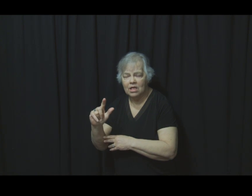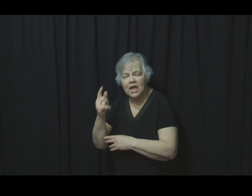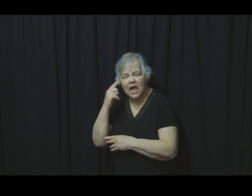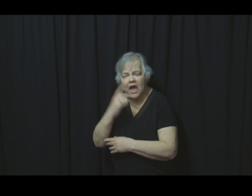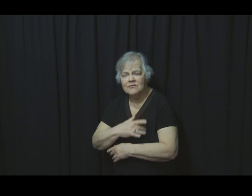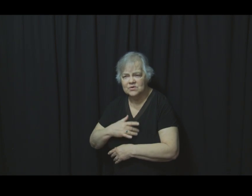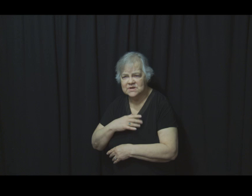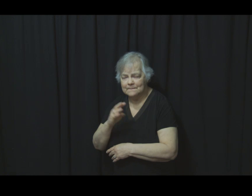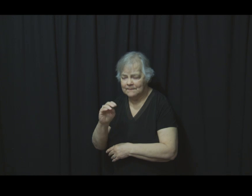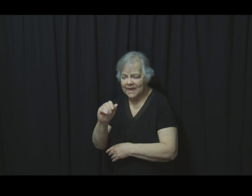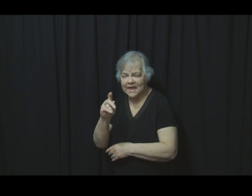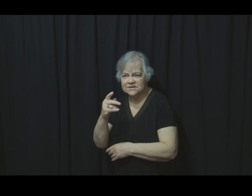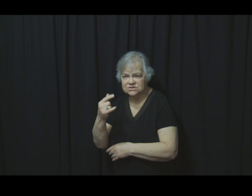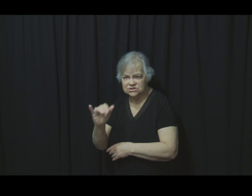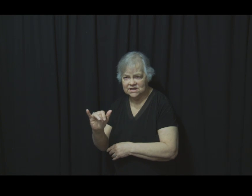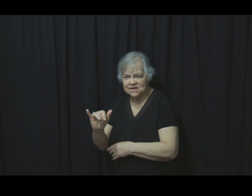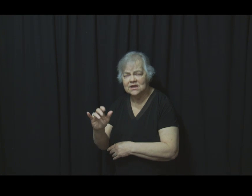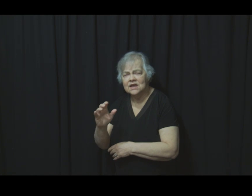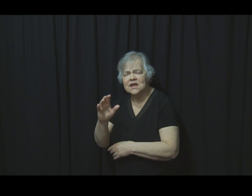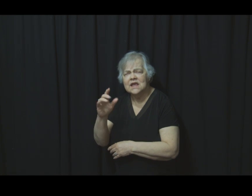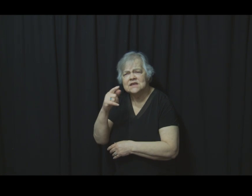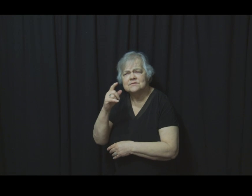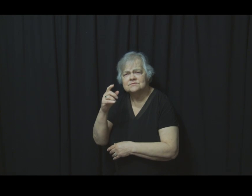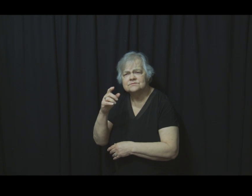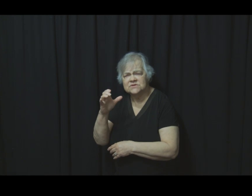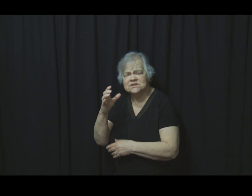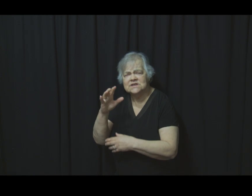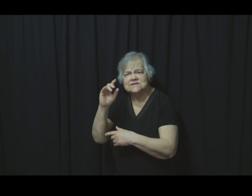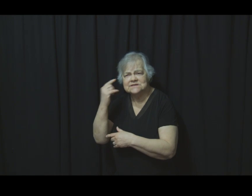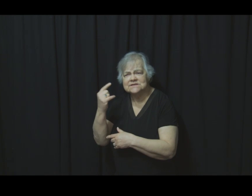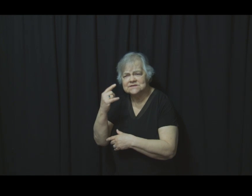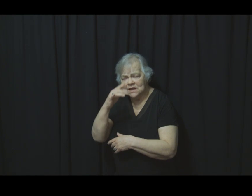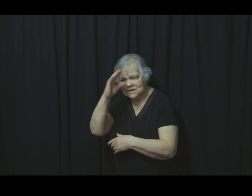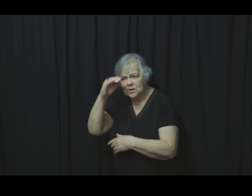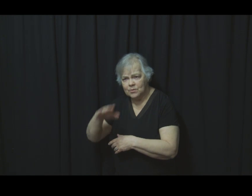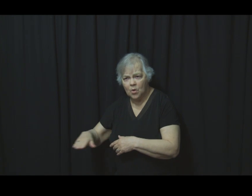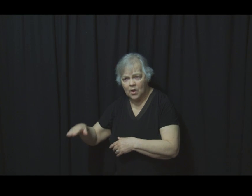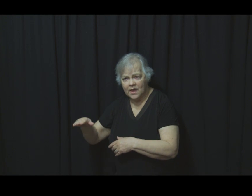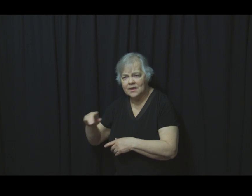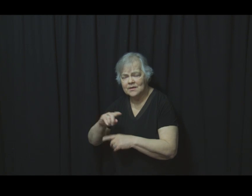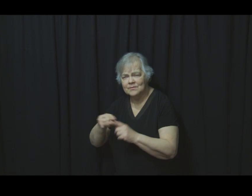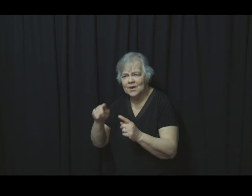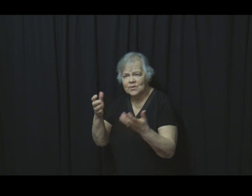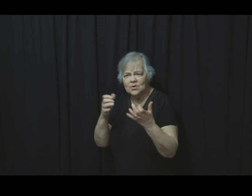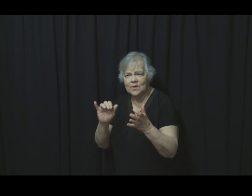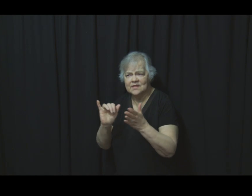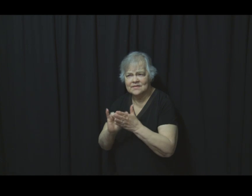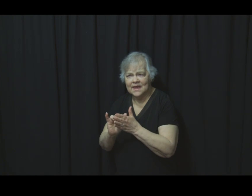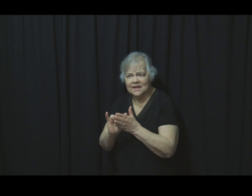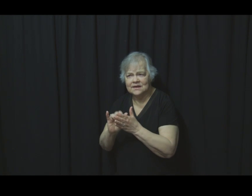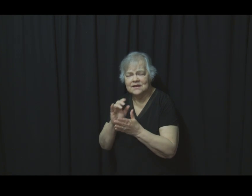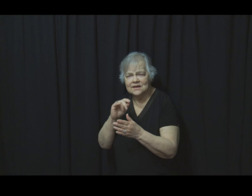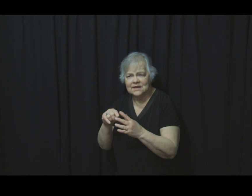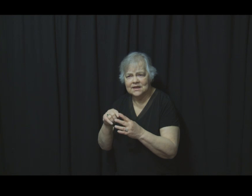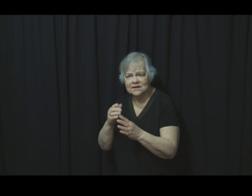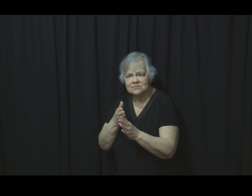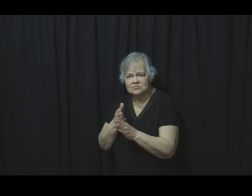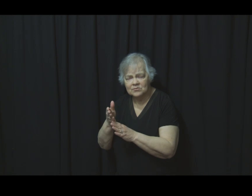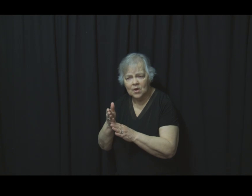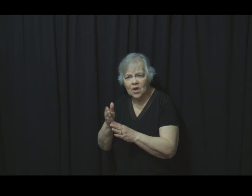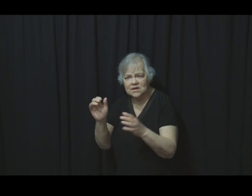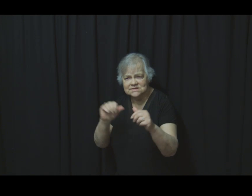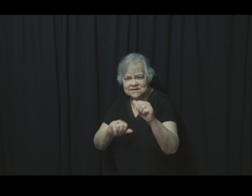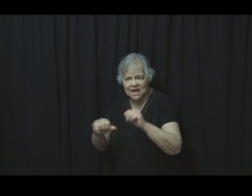I was a kid, but it's not really what we want in conventional mainstream science. So